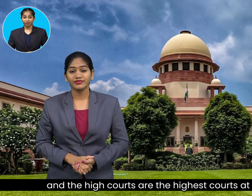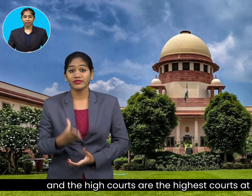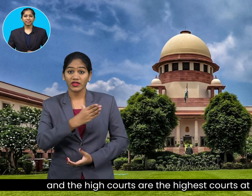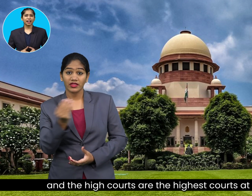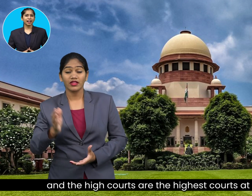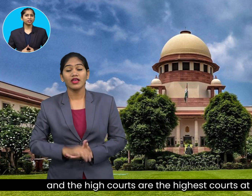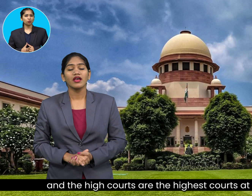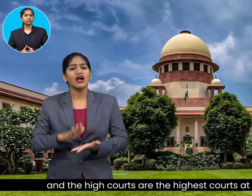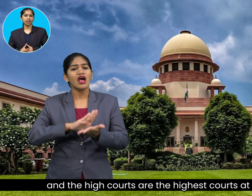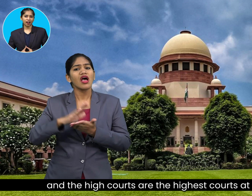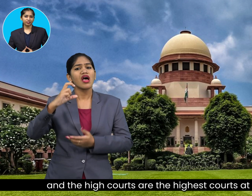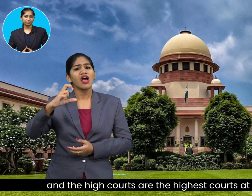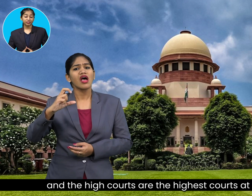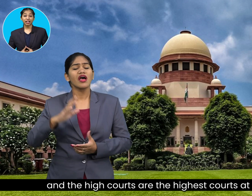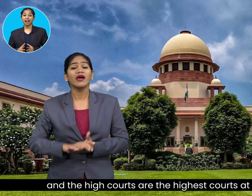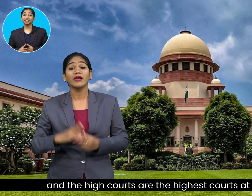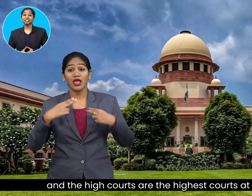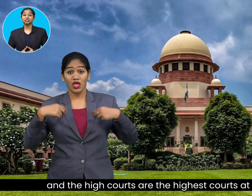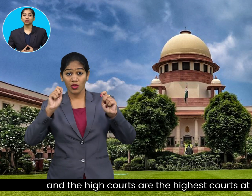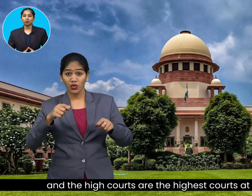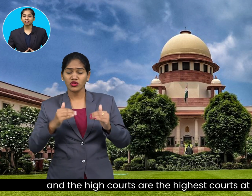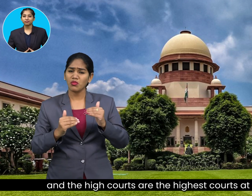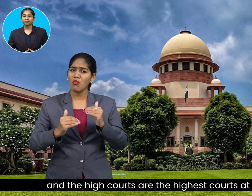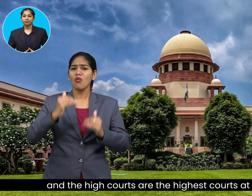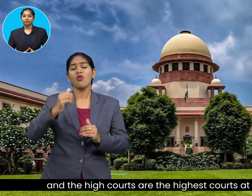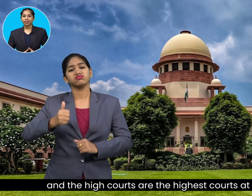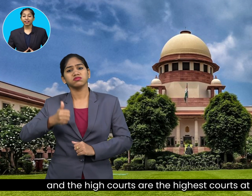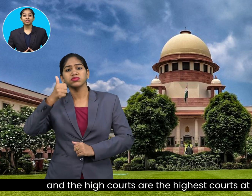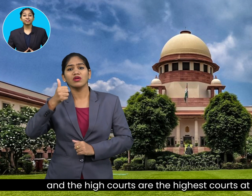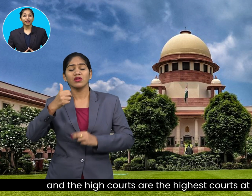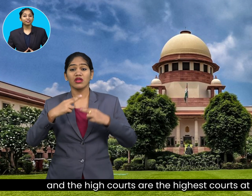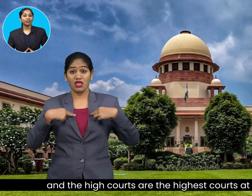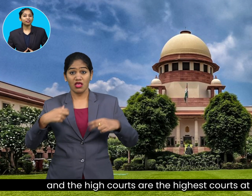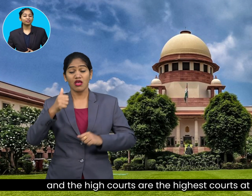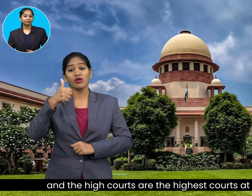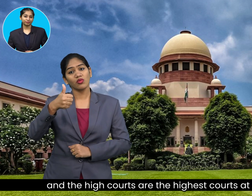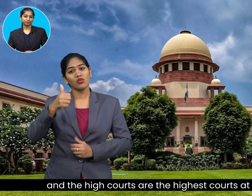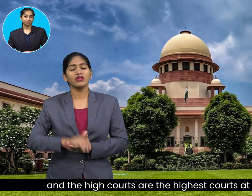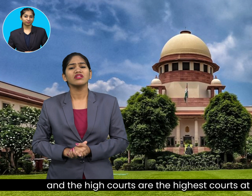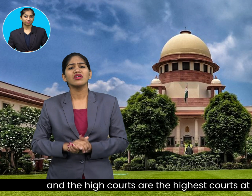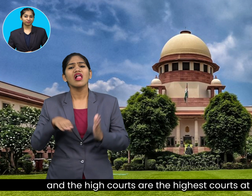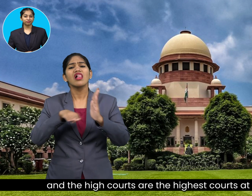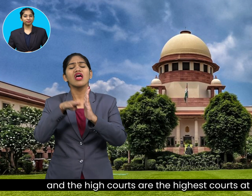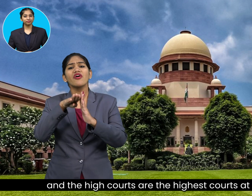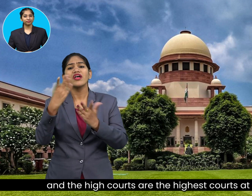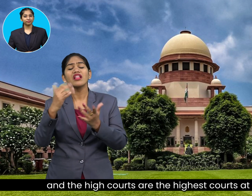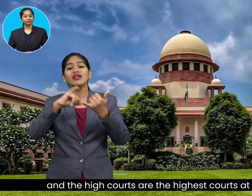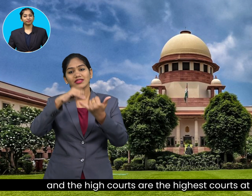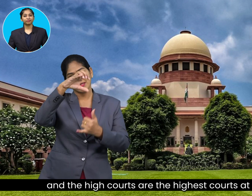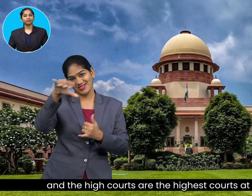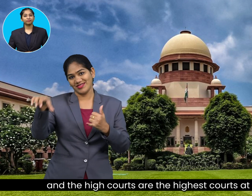And the High Courts are the highest courts at the state level.